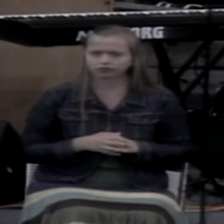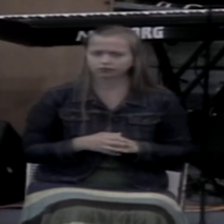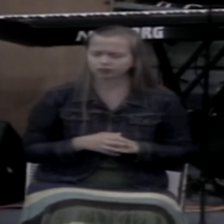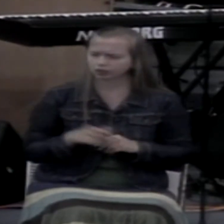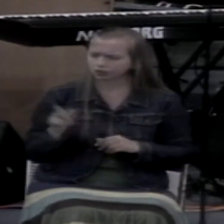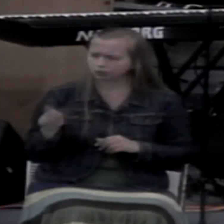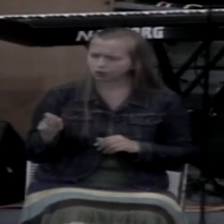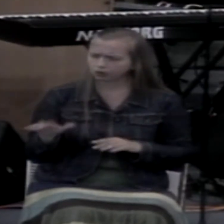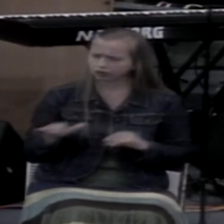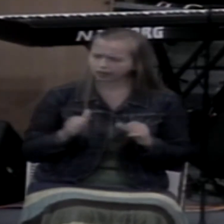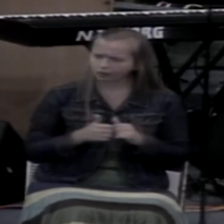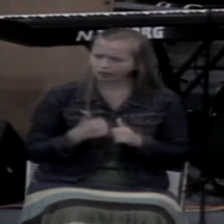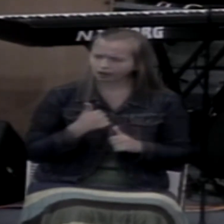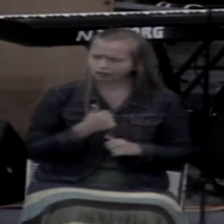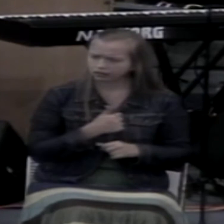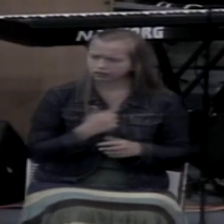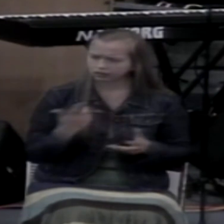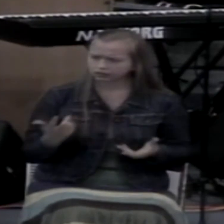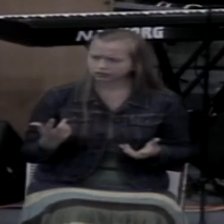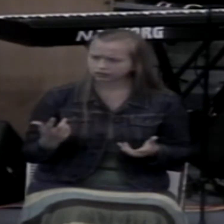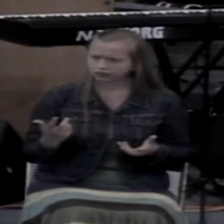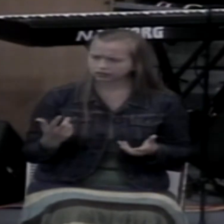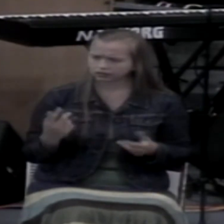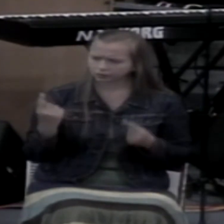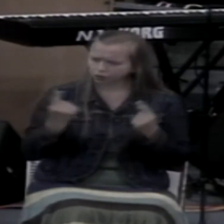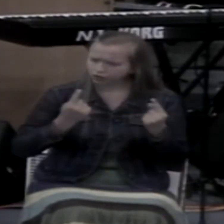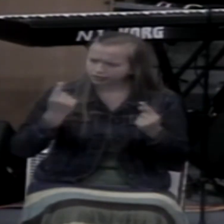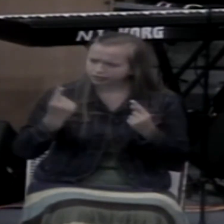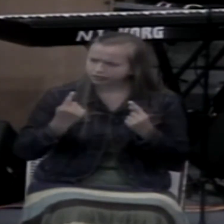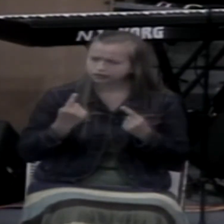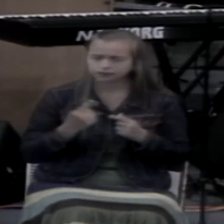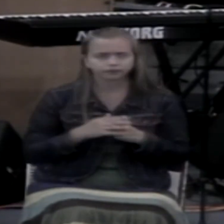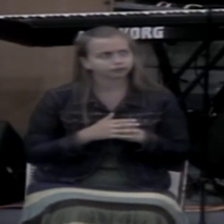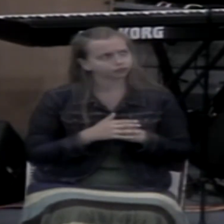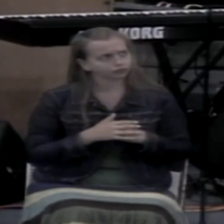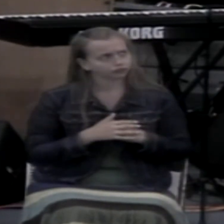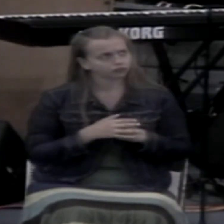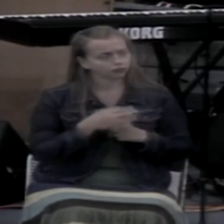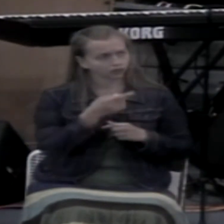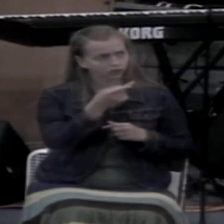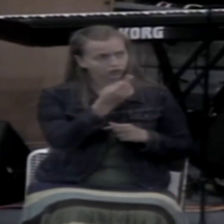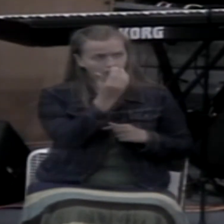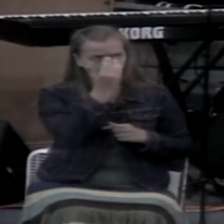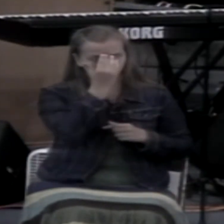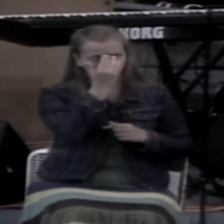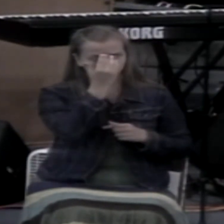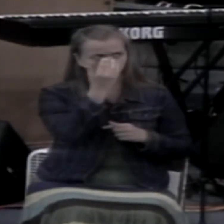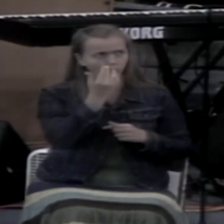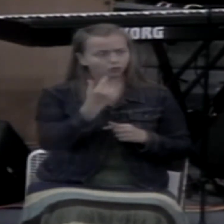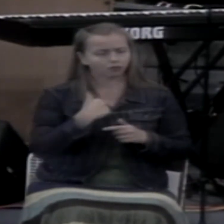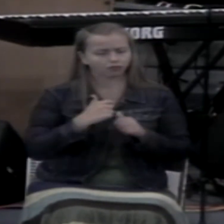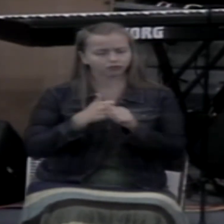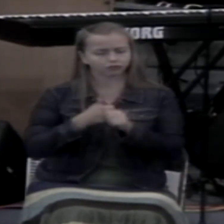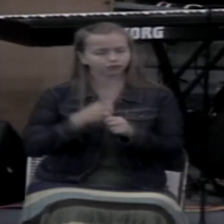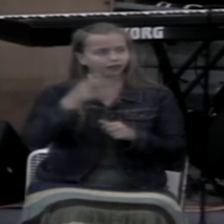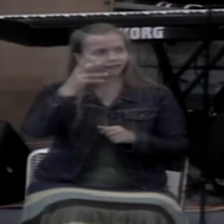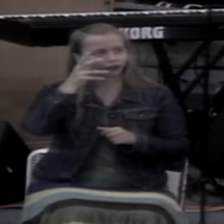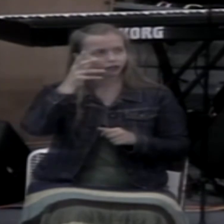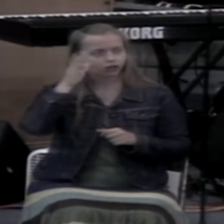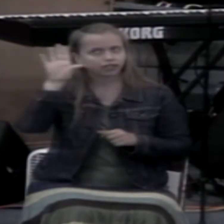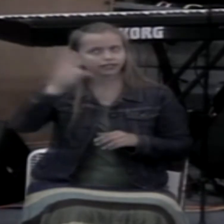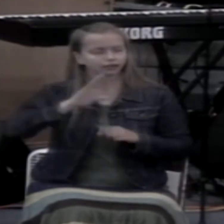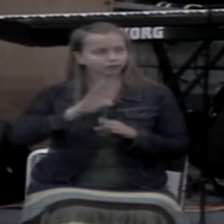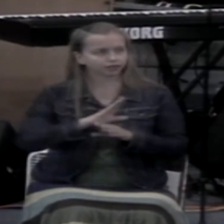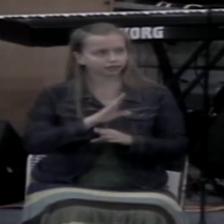Now, we know that everything that ever proceeded out of his mouth was 100% truth. Let me ask you this. Was he doing his